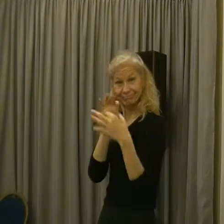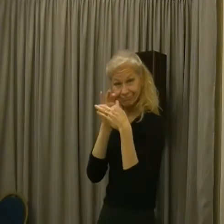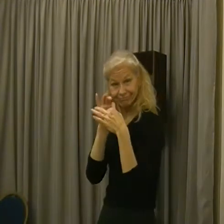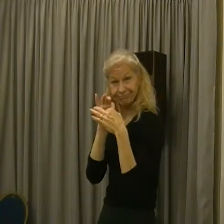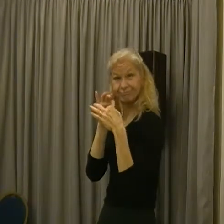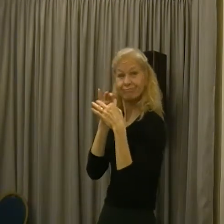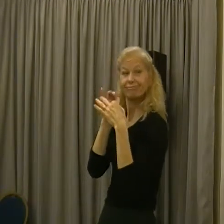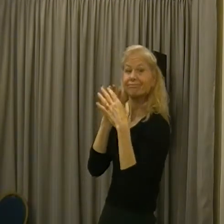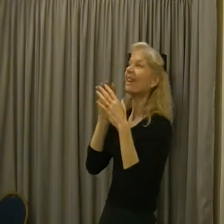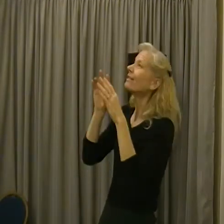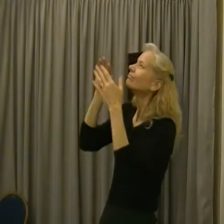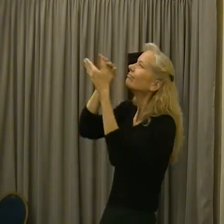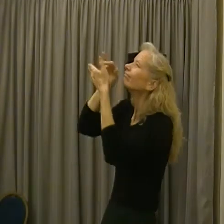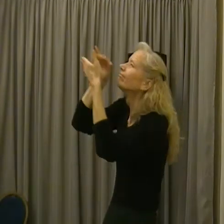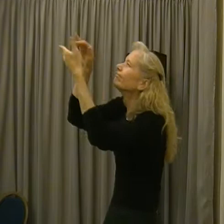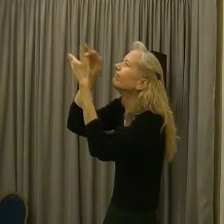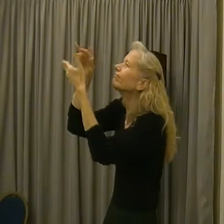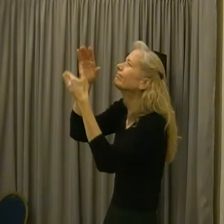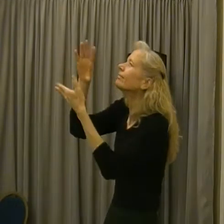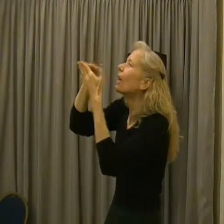Understanding. Job 28:28 tells us what that is.